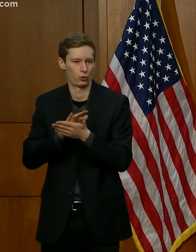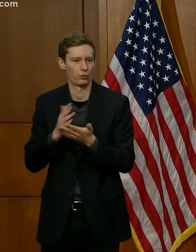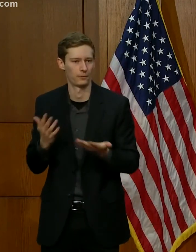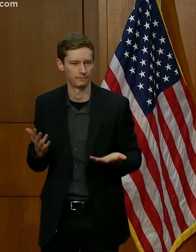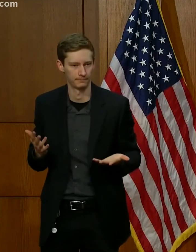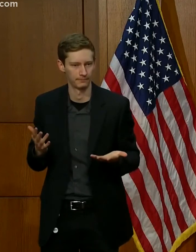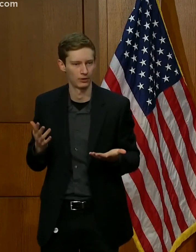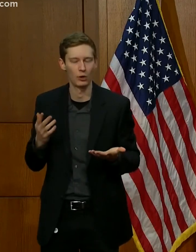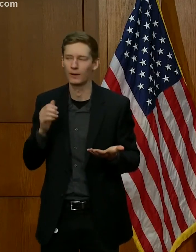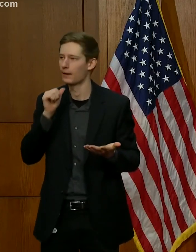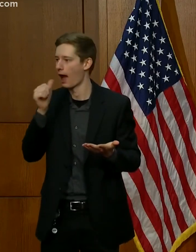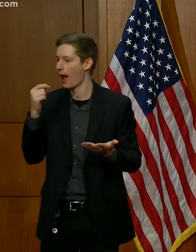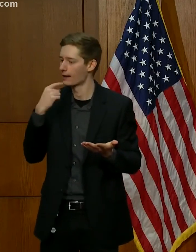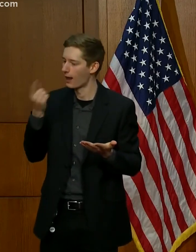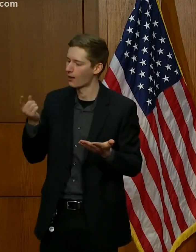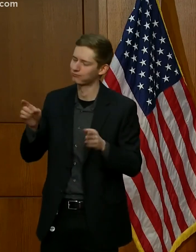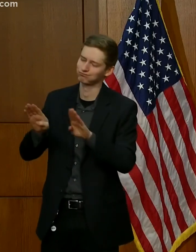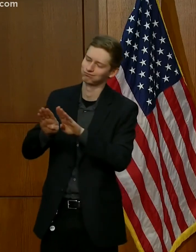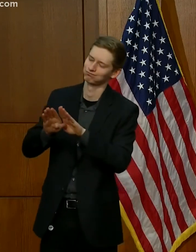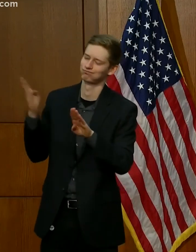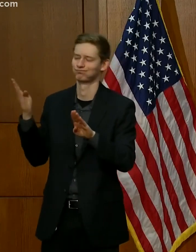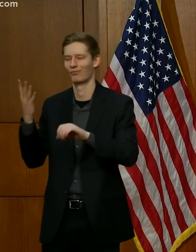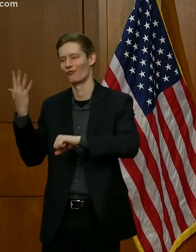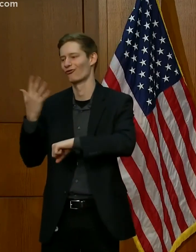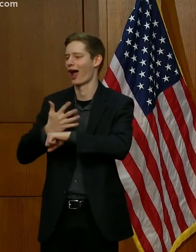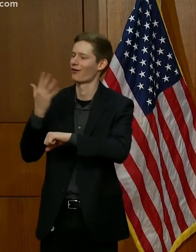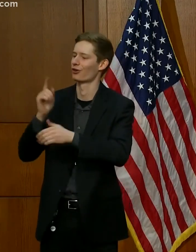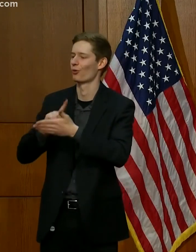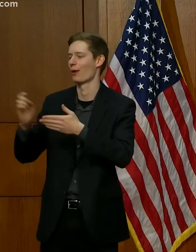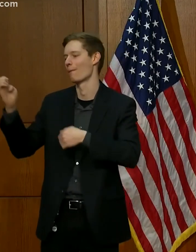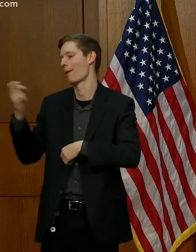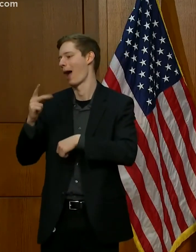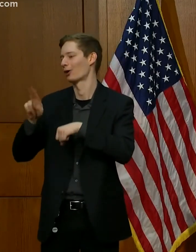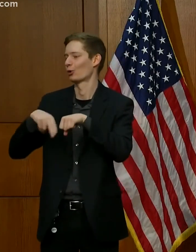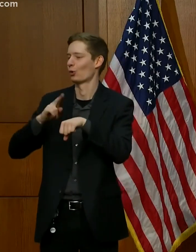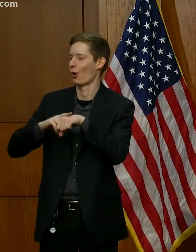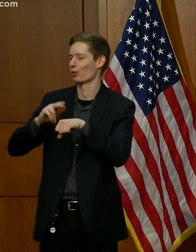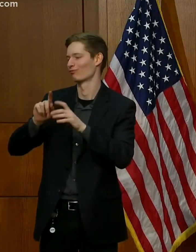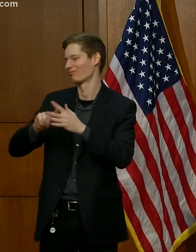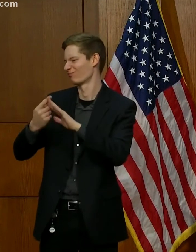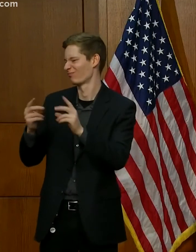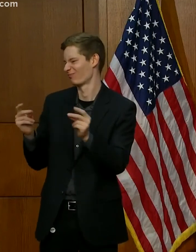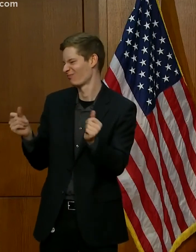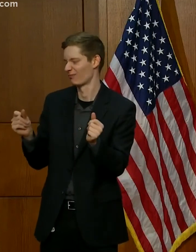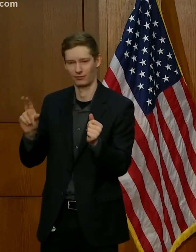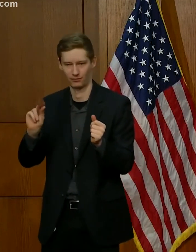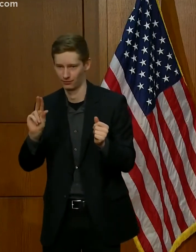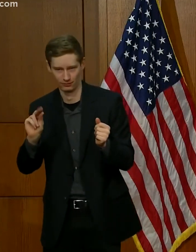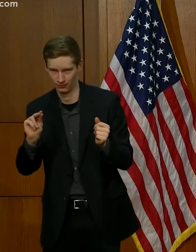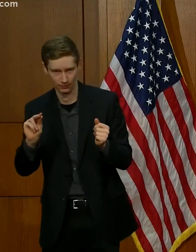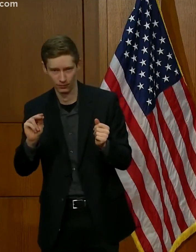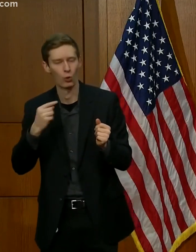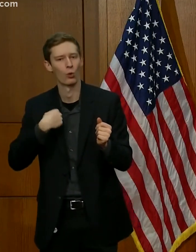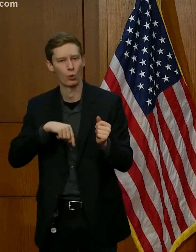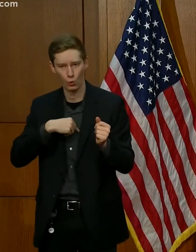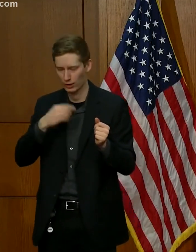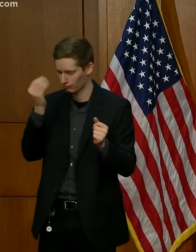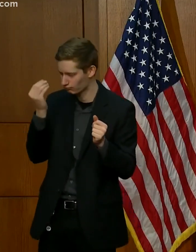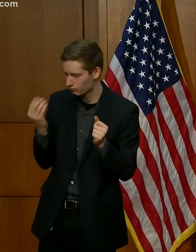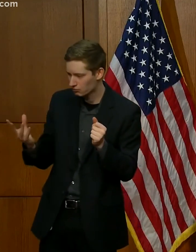throw open the doors 5 days a week starting tomorrow. We said, here are the steps that you need to